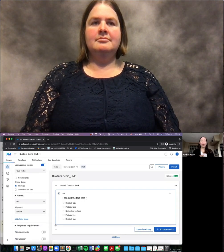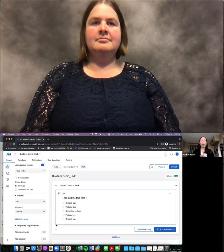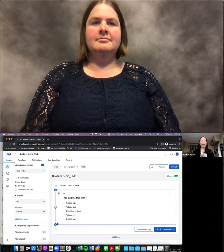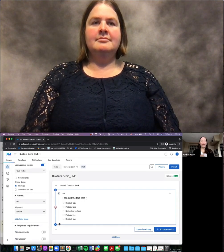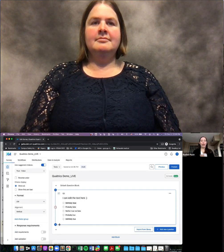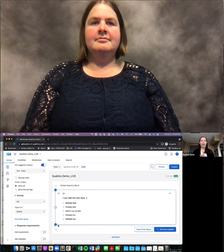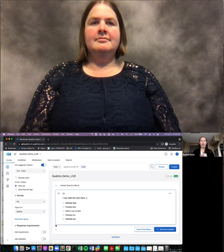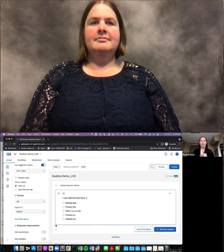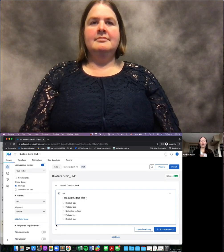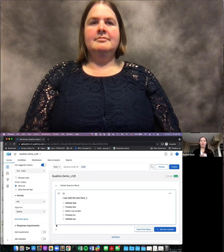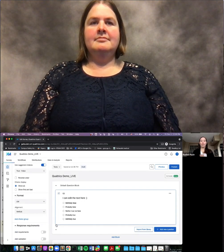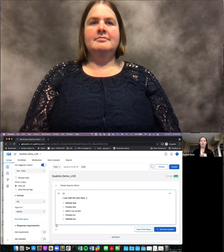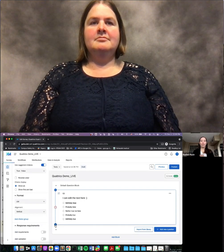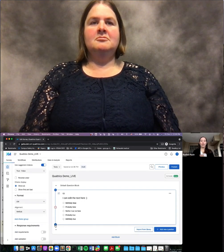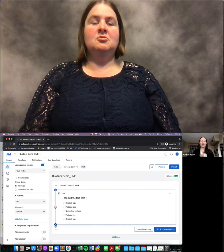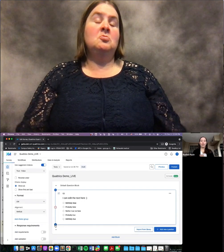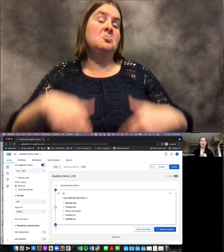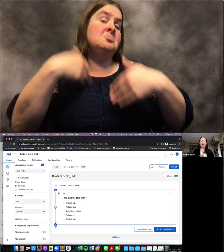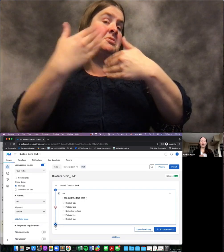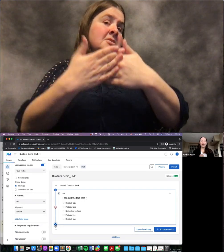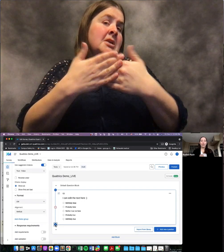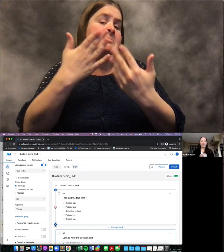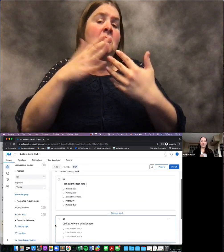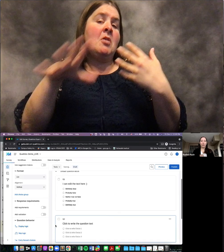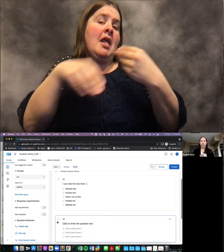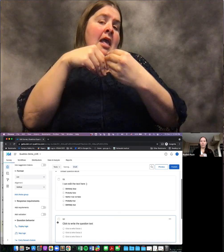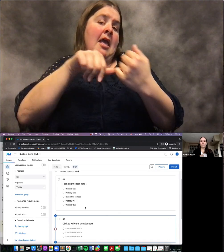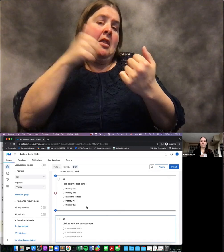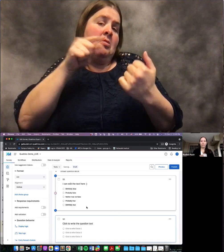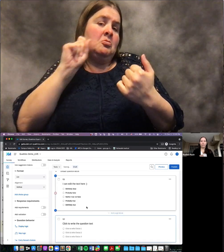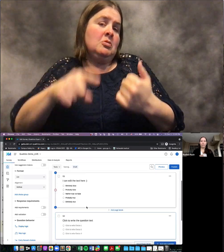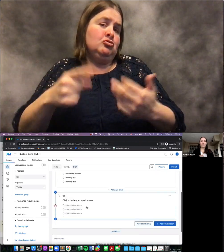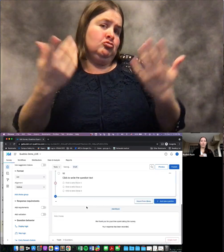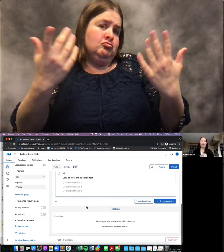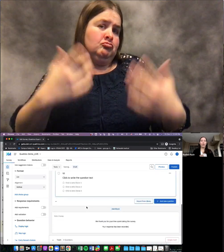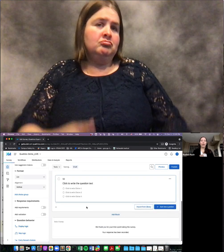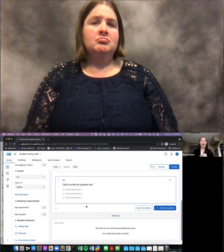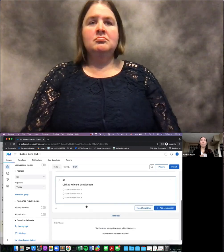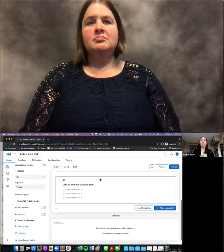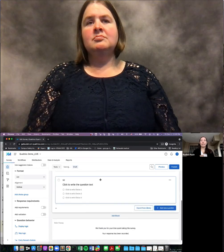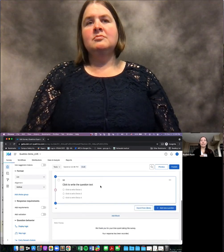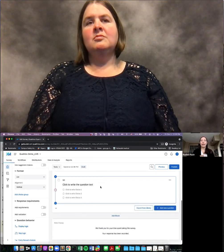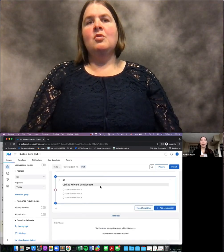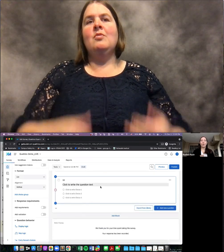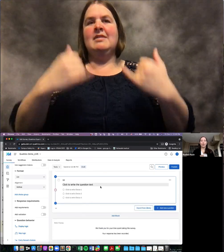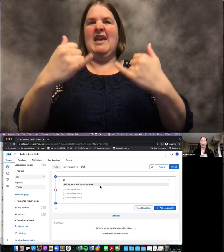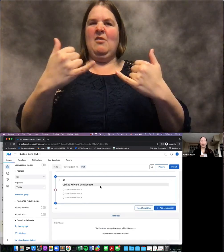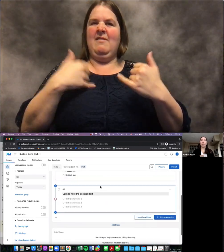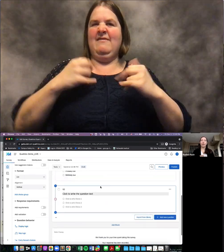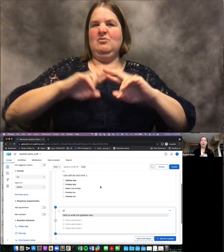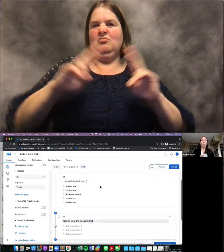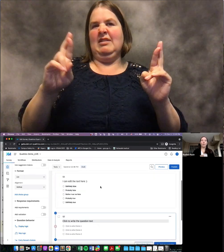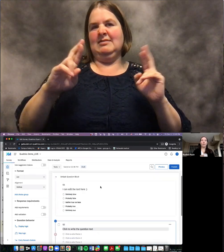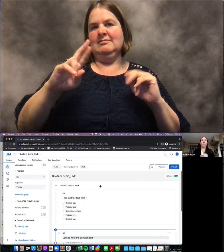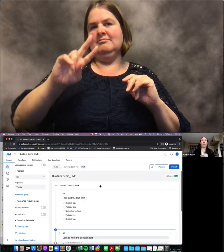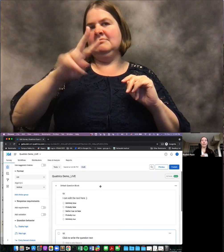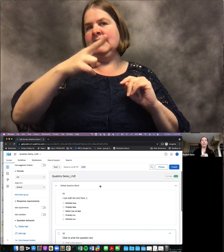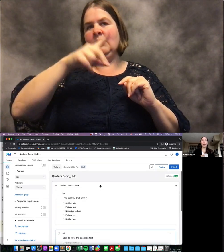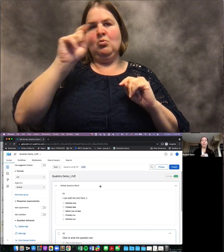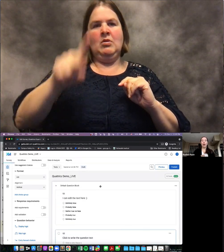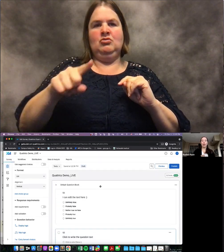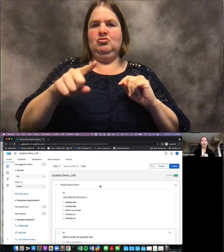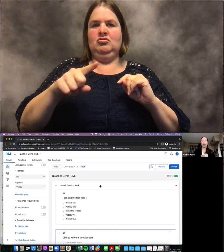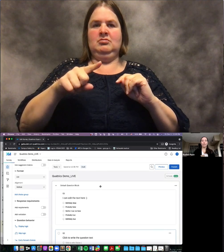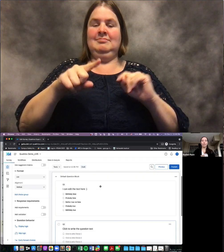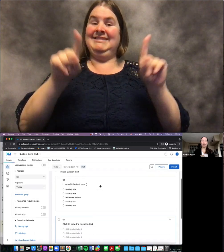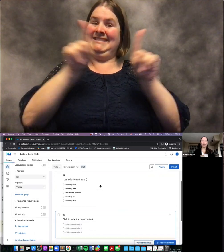So now we want to add maybe our next question. So now we have a second question within that